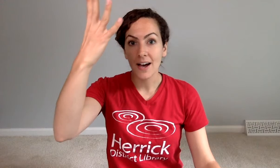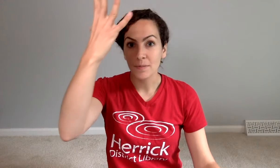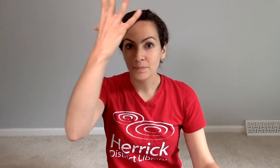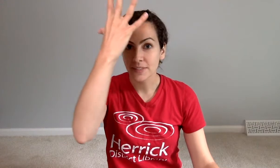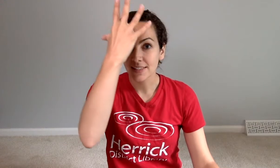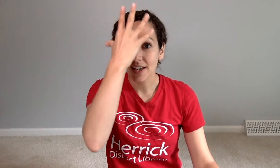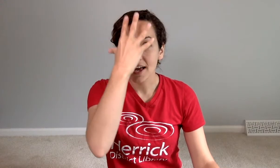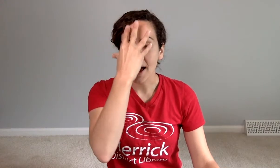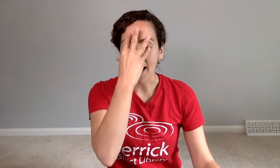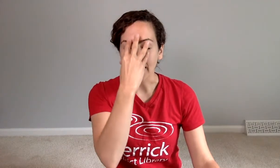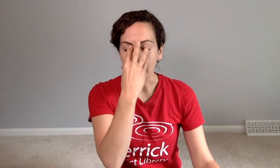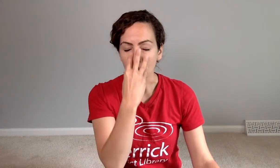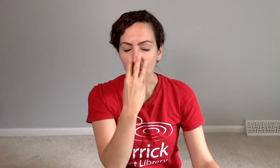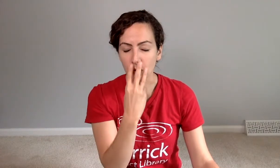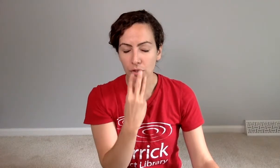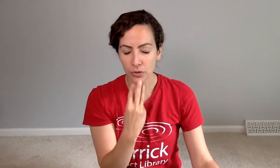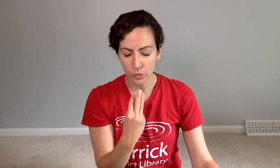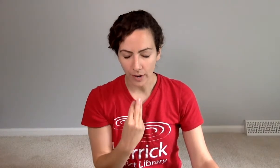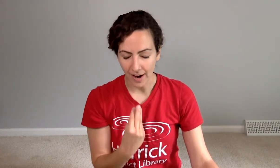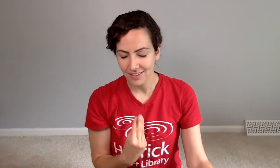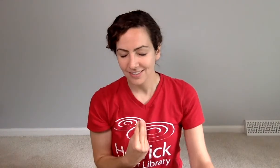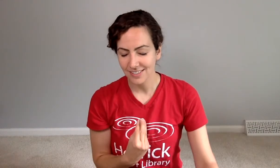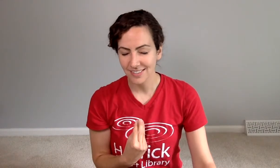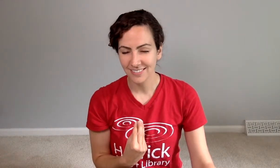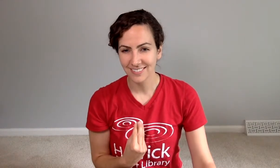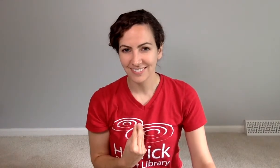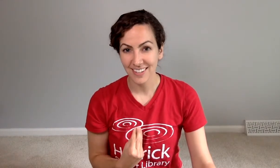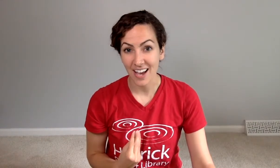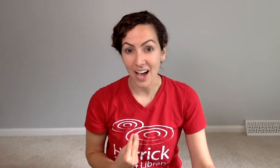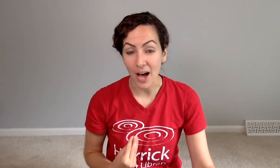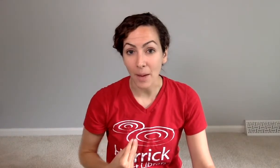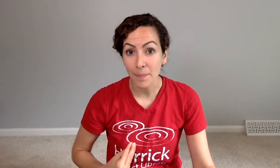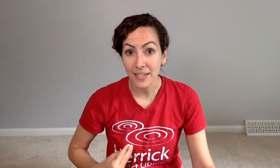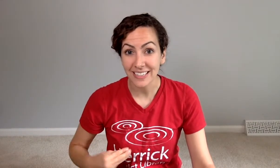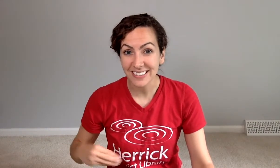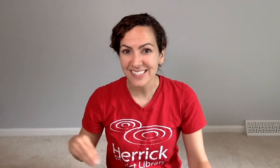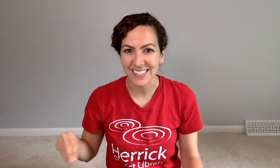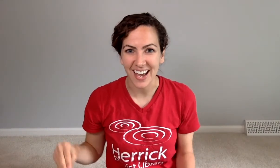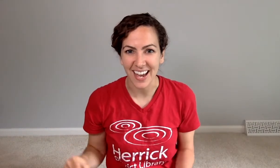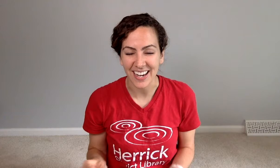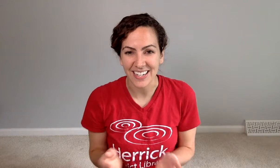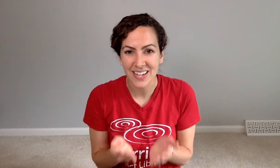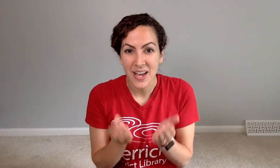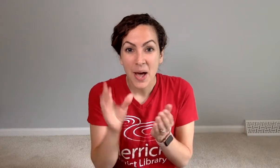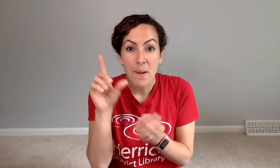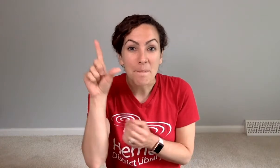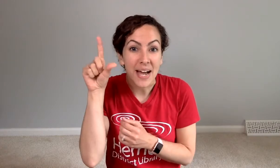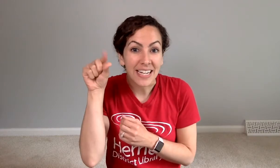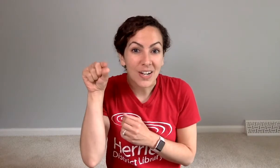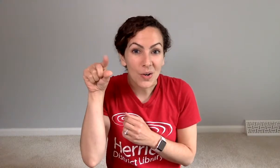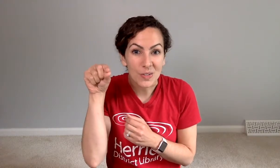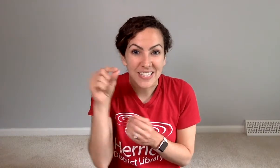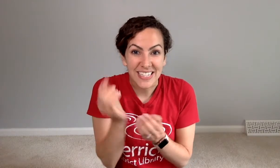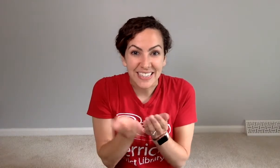comes, I'd go to rest up inside my cozy